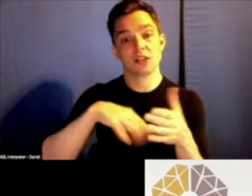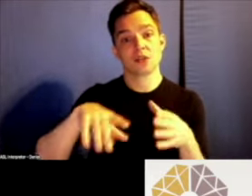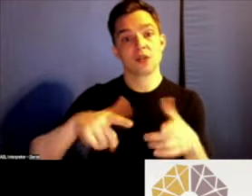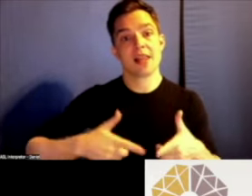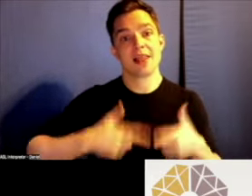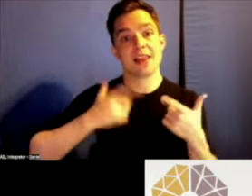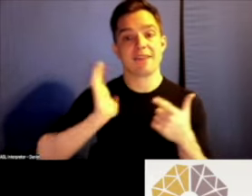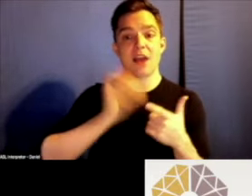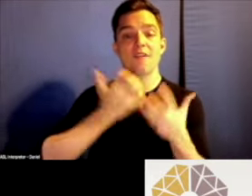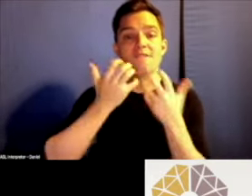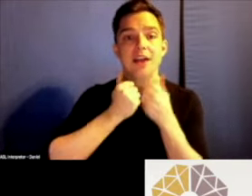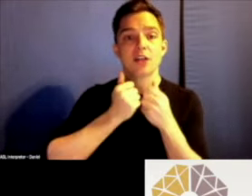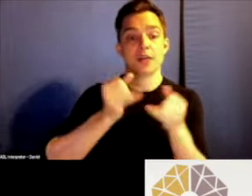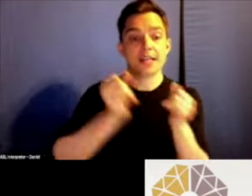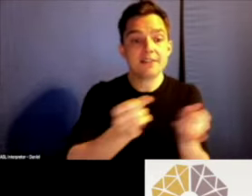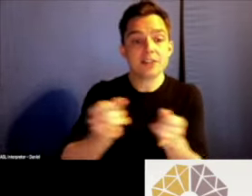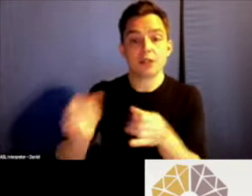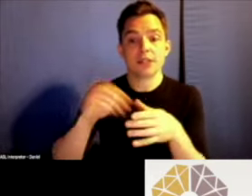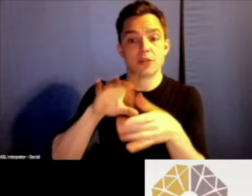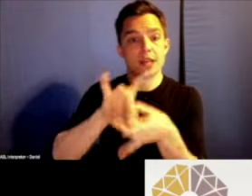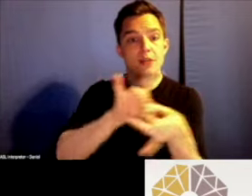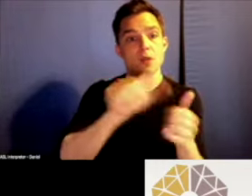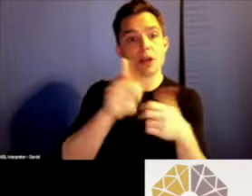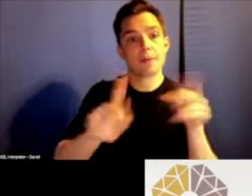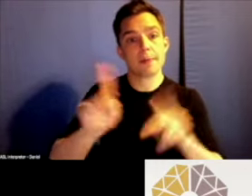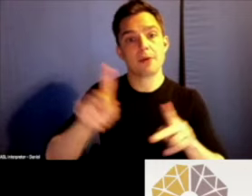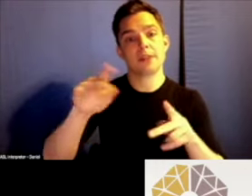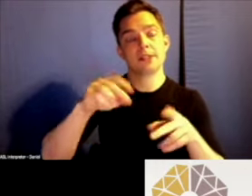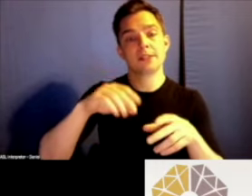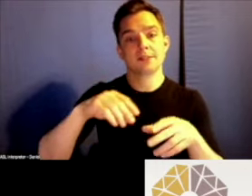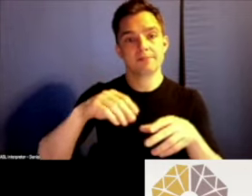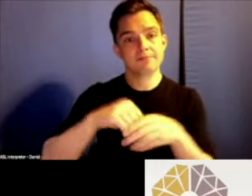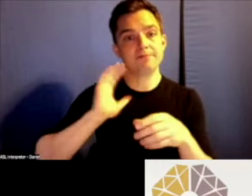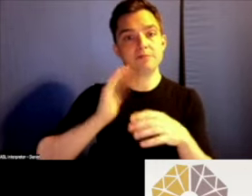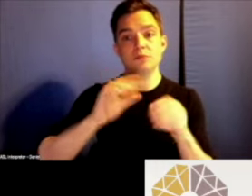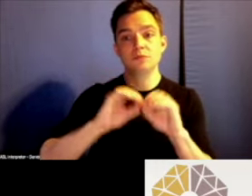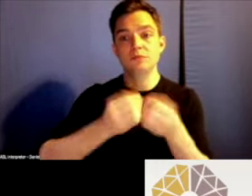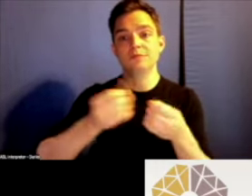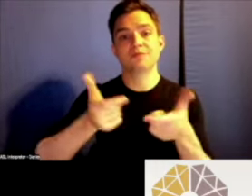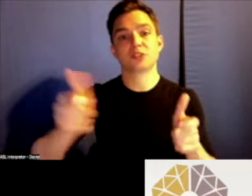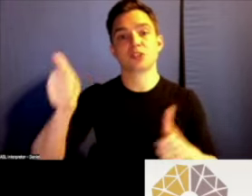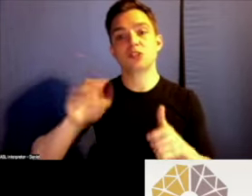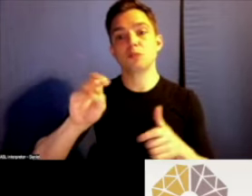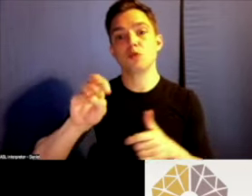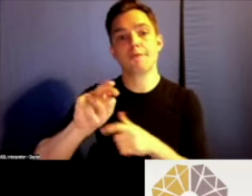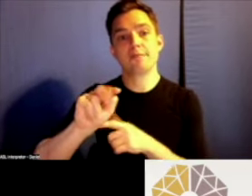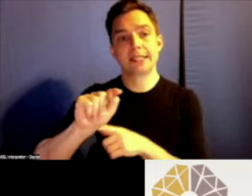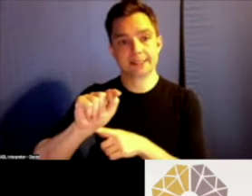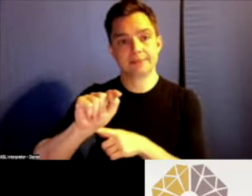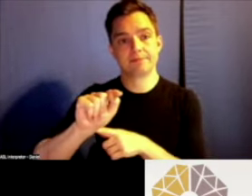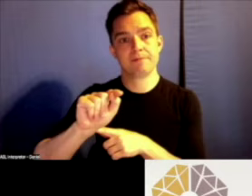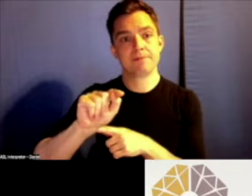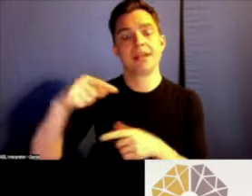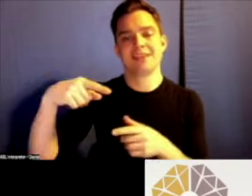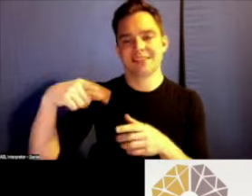values individually, in relationship with others, and in our organization and larger movement. It's